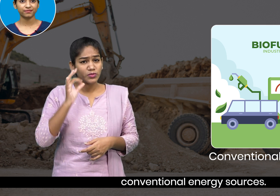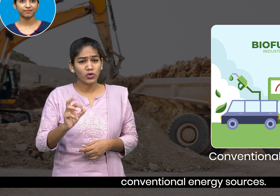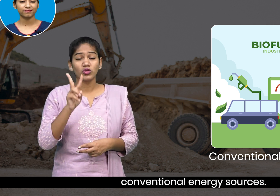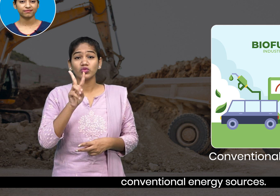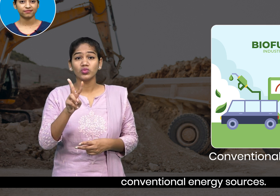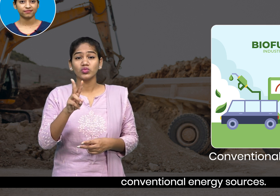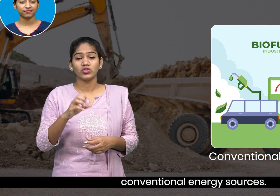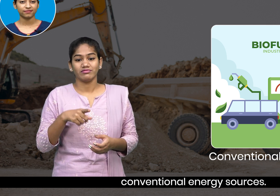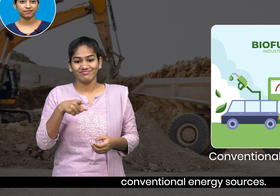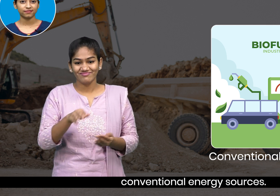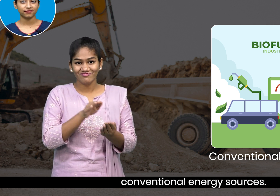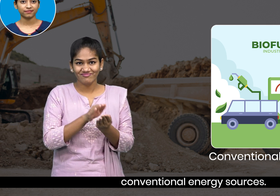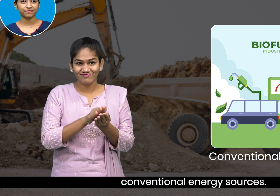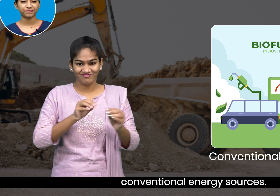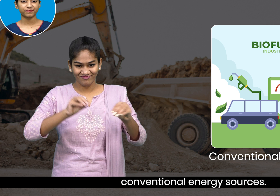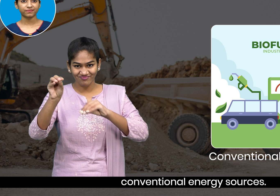sources.